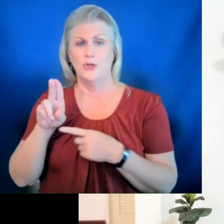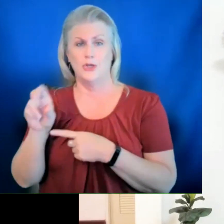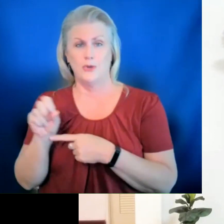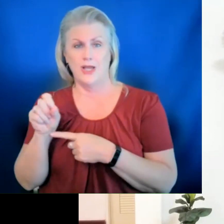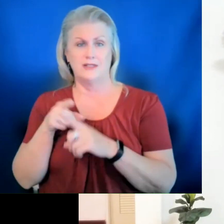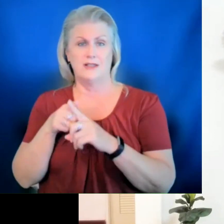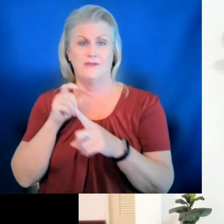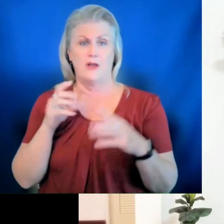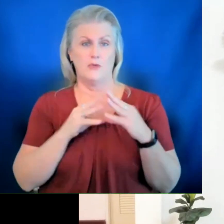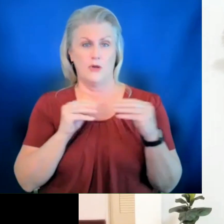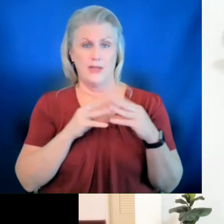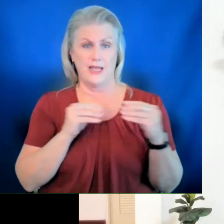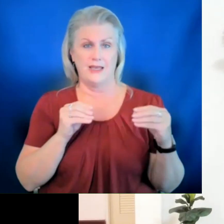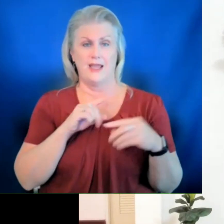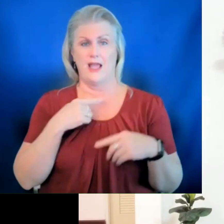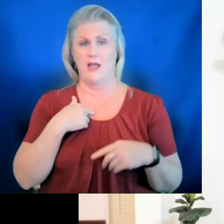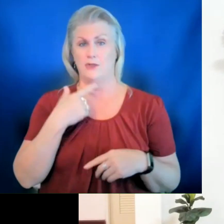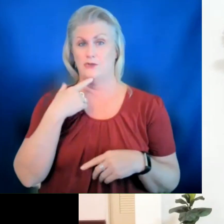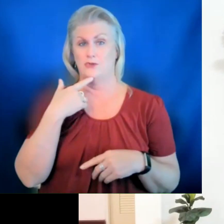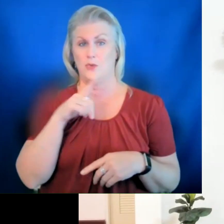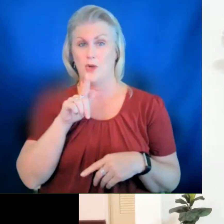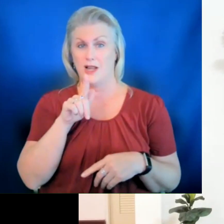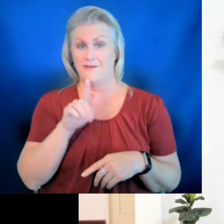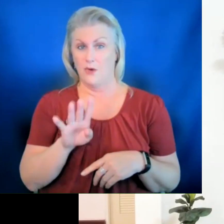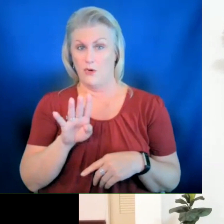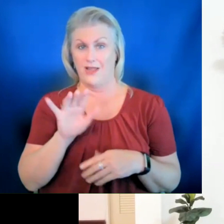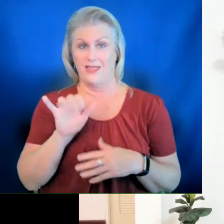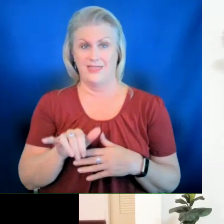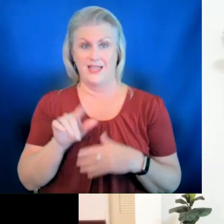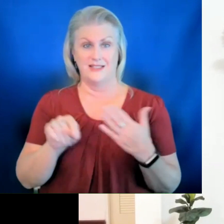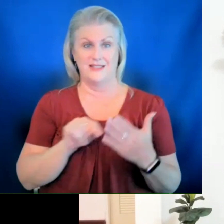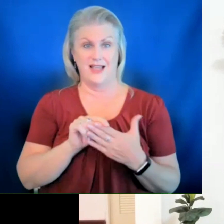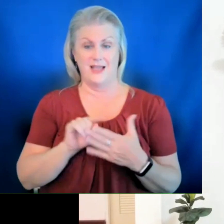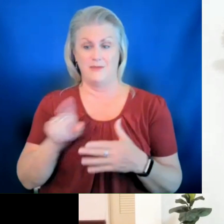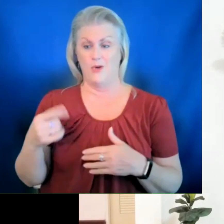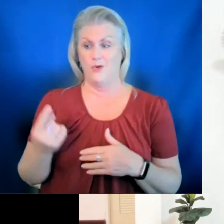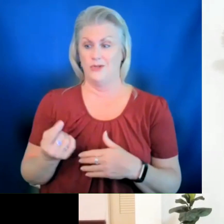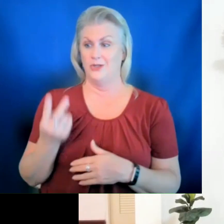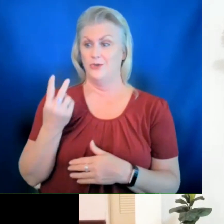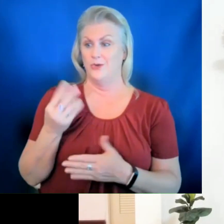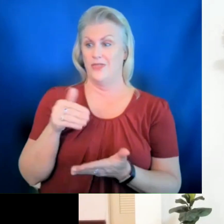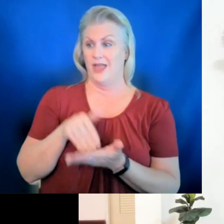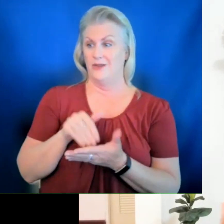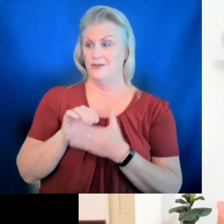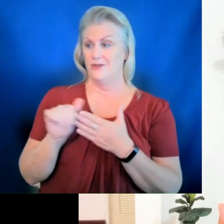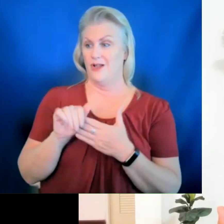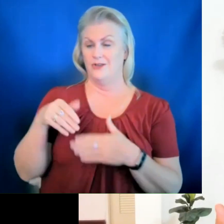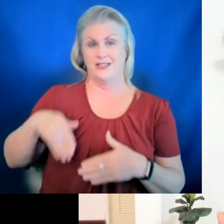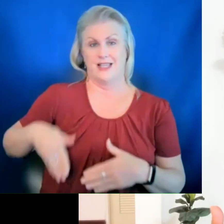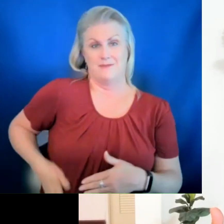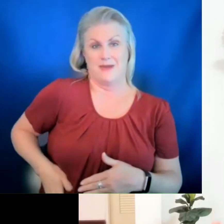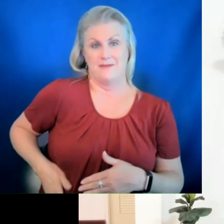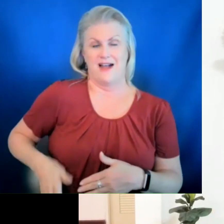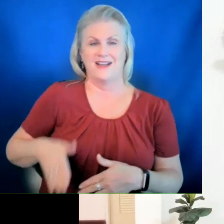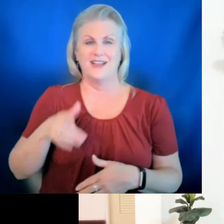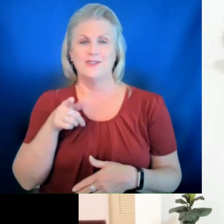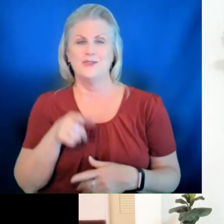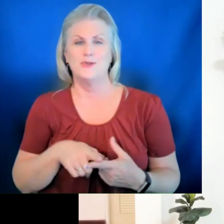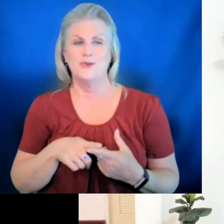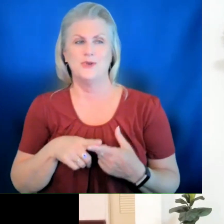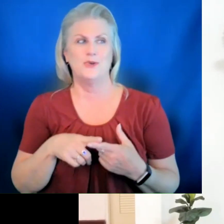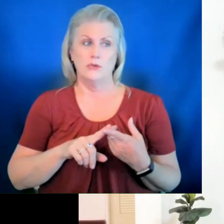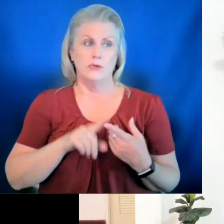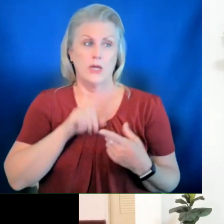to USA from Romania when I was 24 years old with only 2K in my